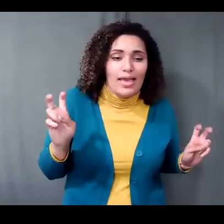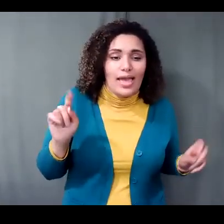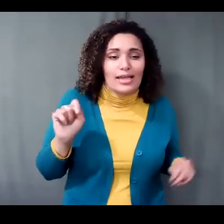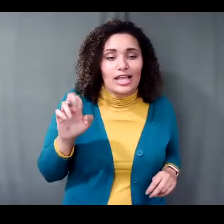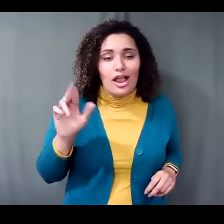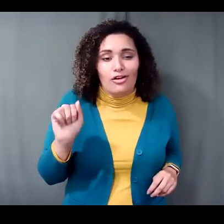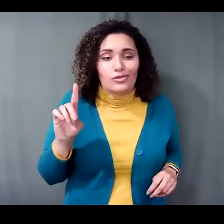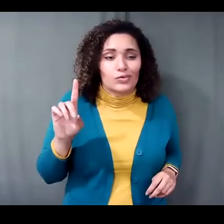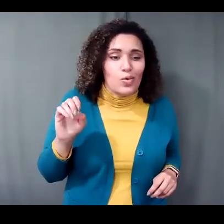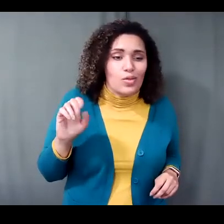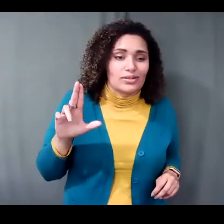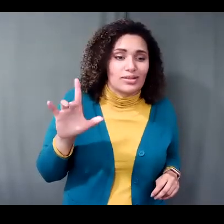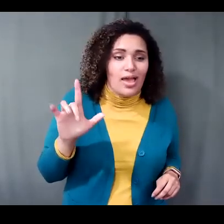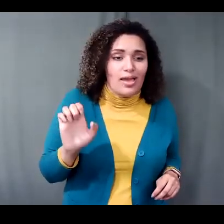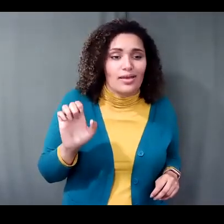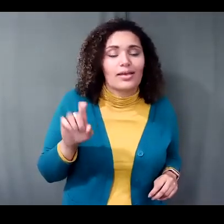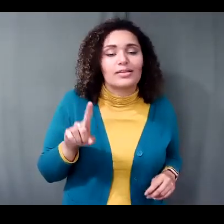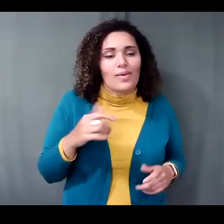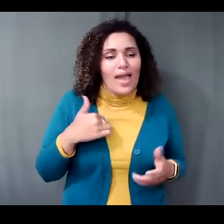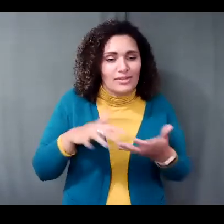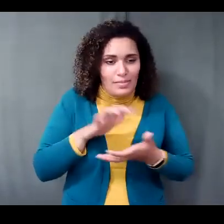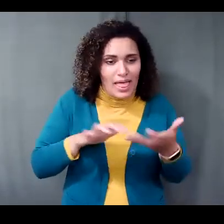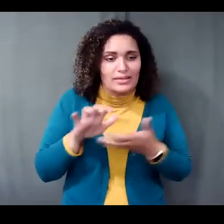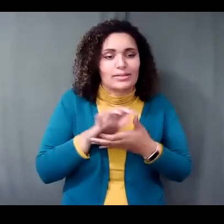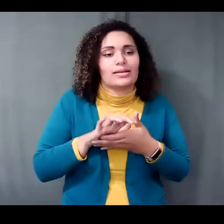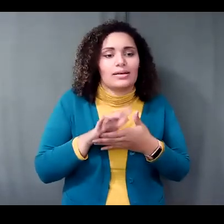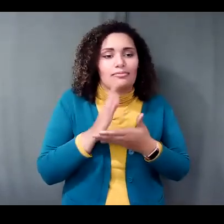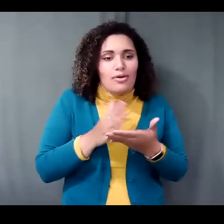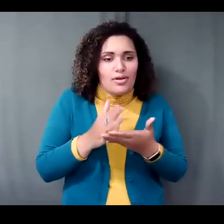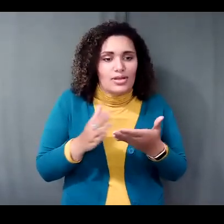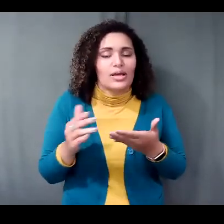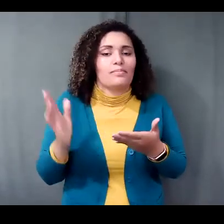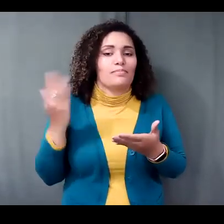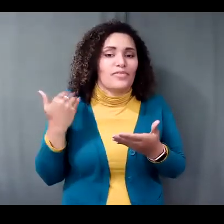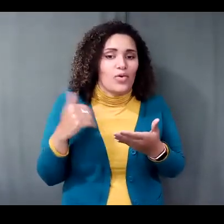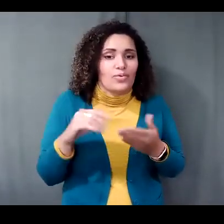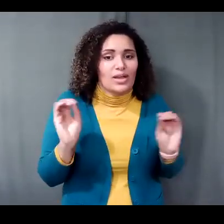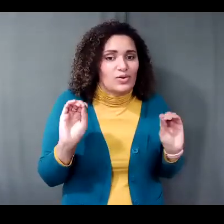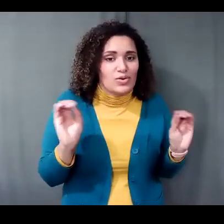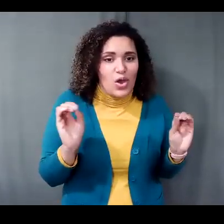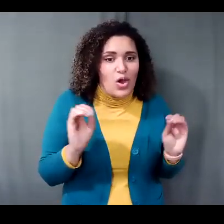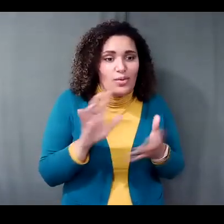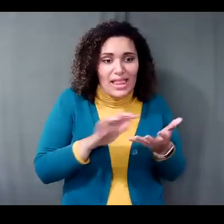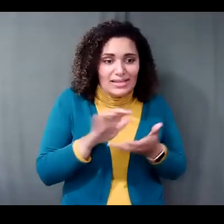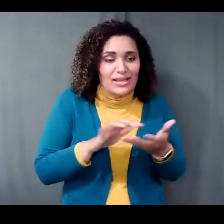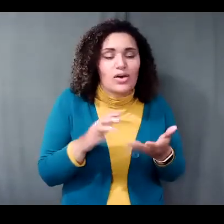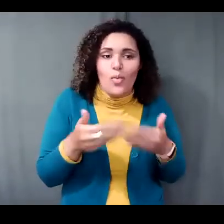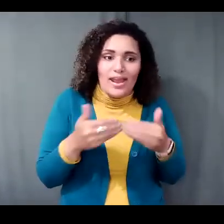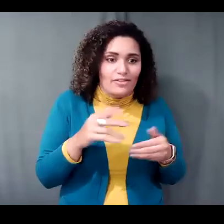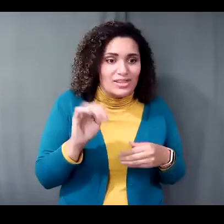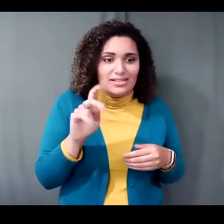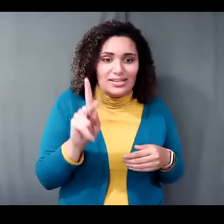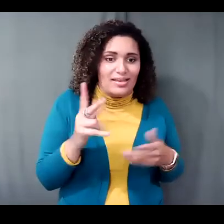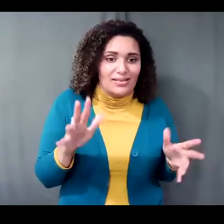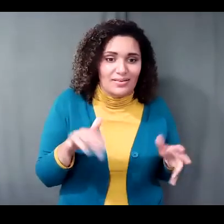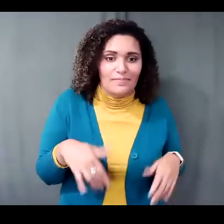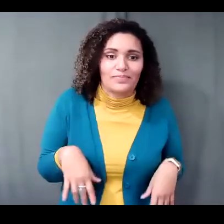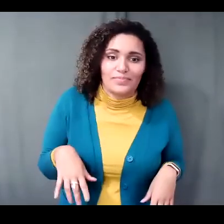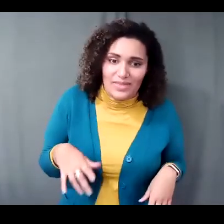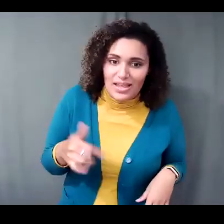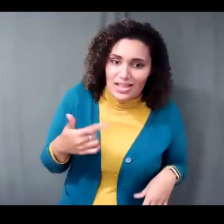sugar that we could add, so we wouldn't have to use outside sugar in the wine. And That's what I was talking about. That's what Yeah, Sarah's that's talking what about. it's about.